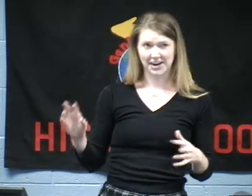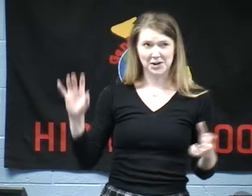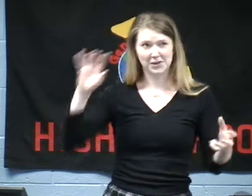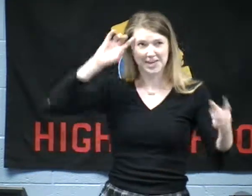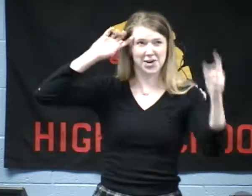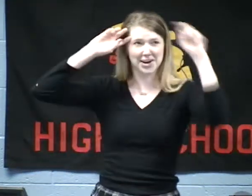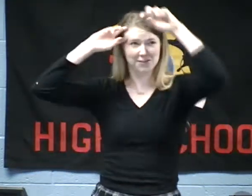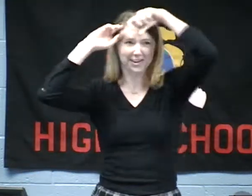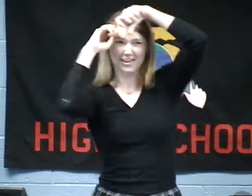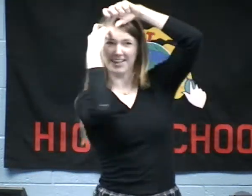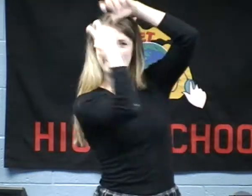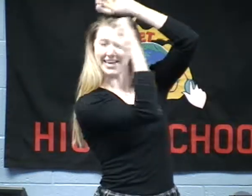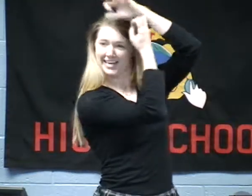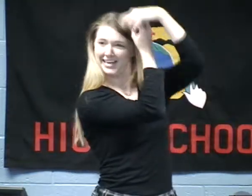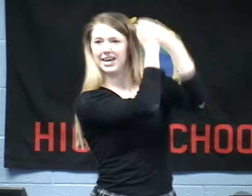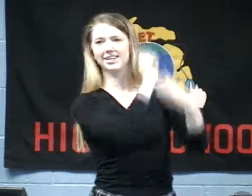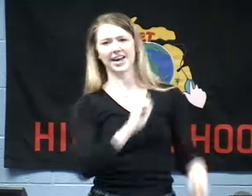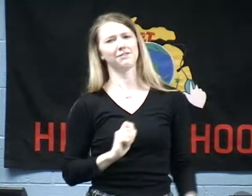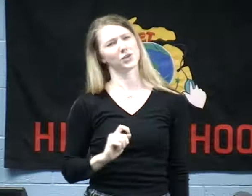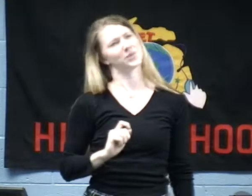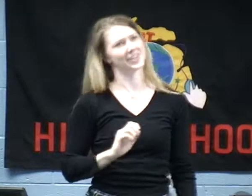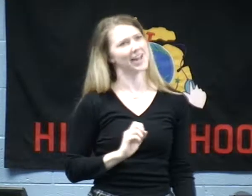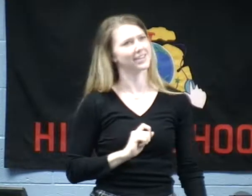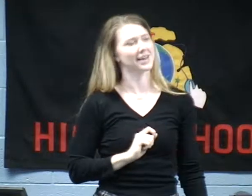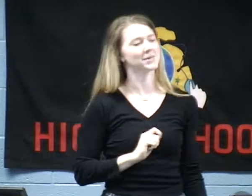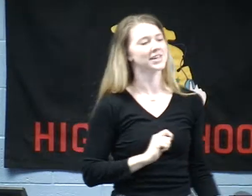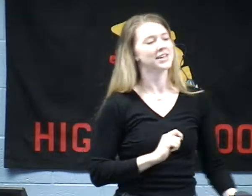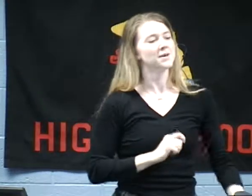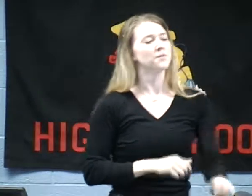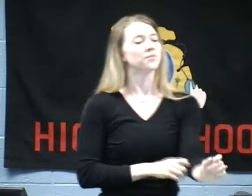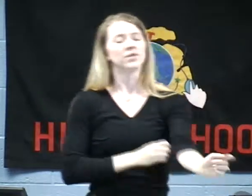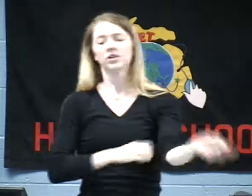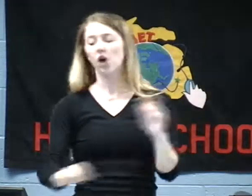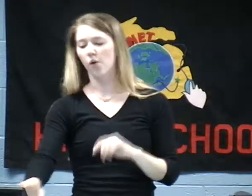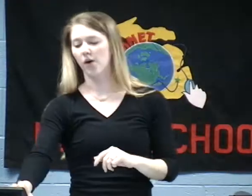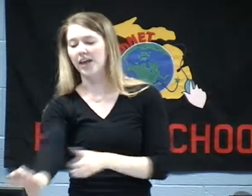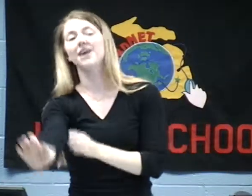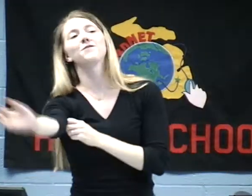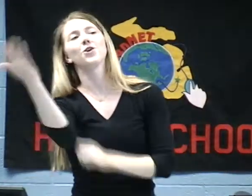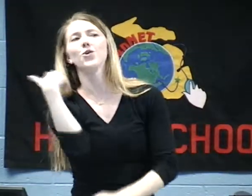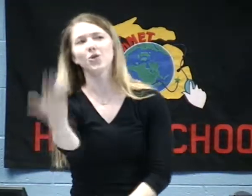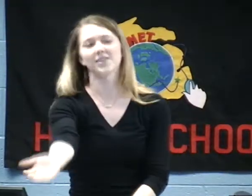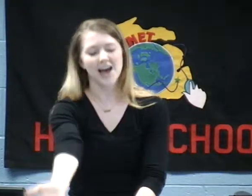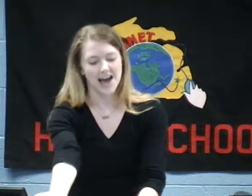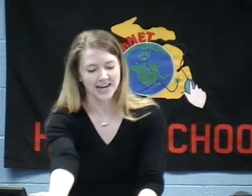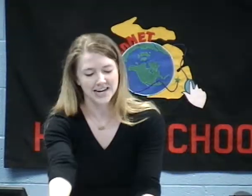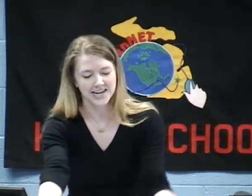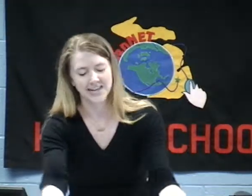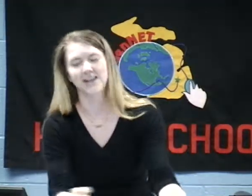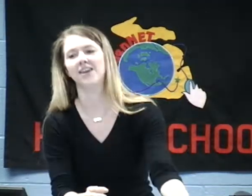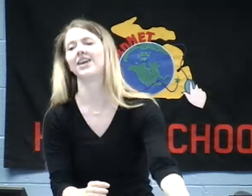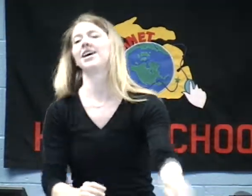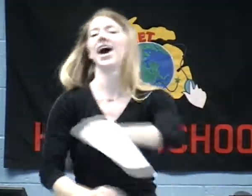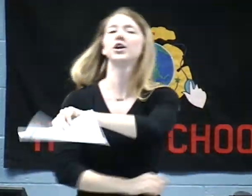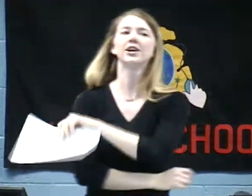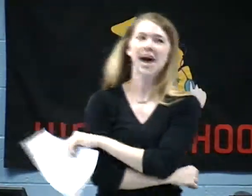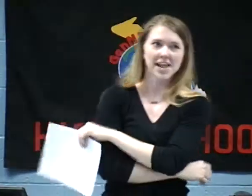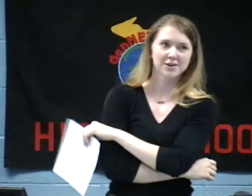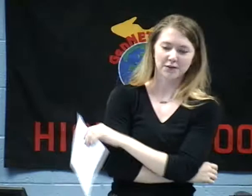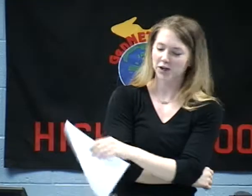Are you like trying to figure that, like, it's kind of a twisted concept. So, if you don't know the sign and you're not allowed to